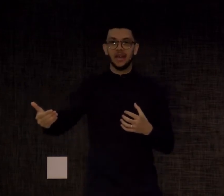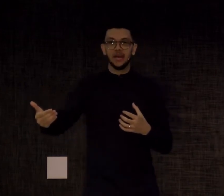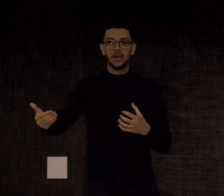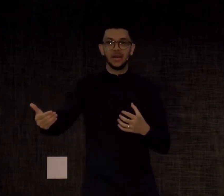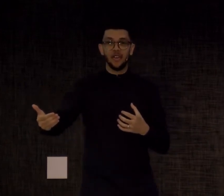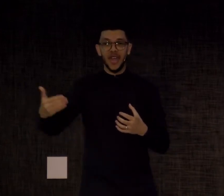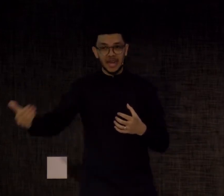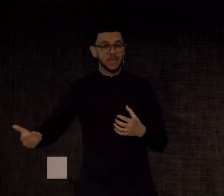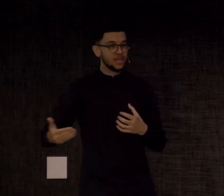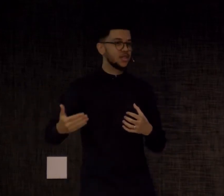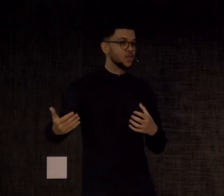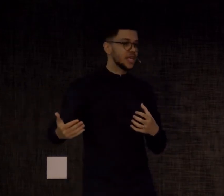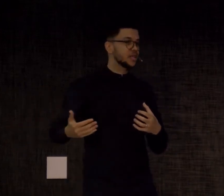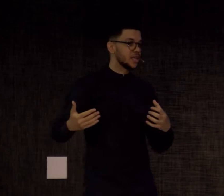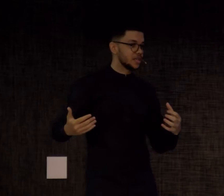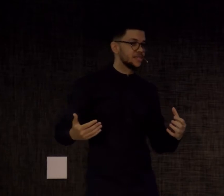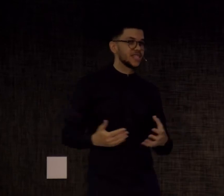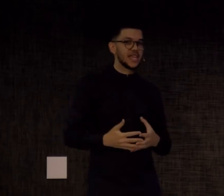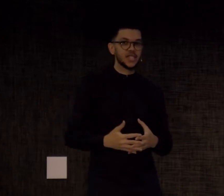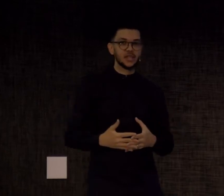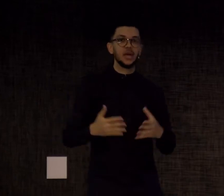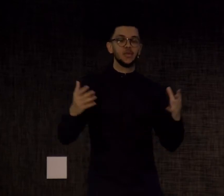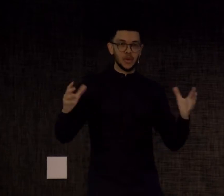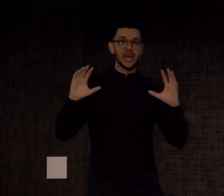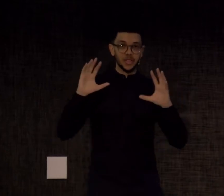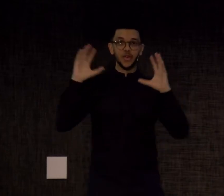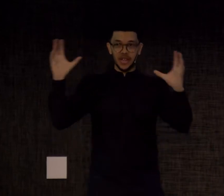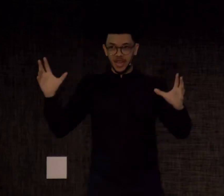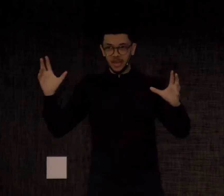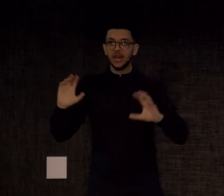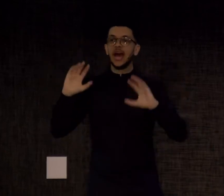and from that position of weakness and devastation,